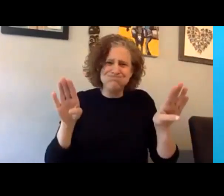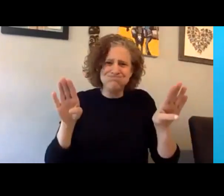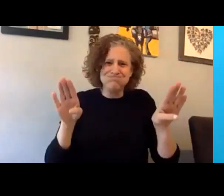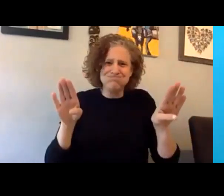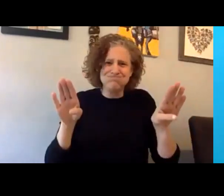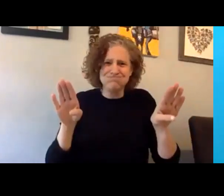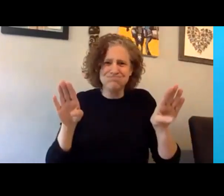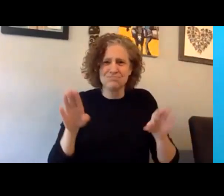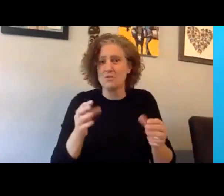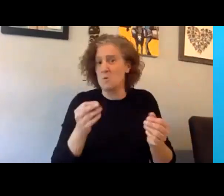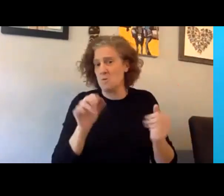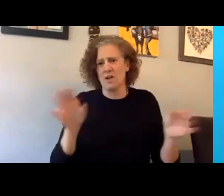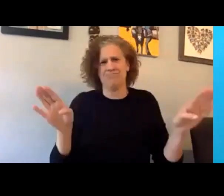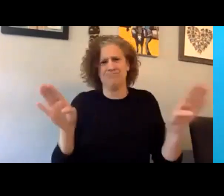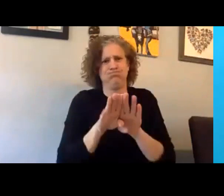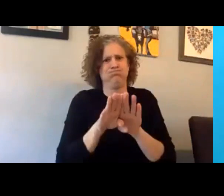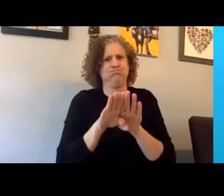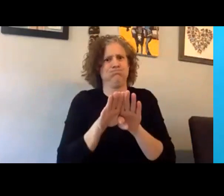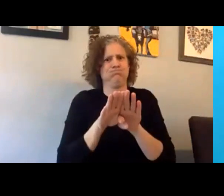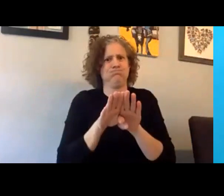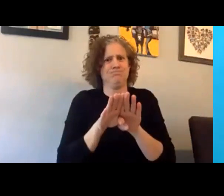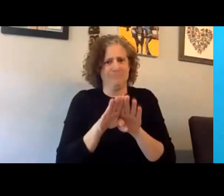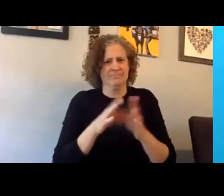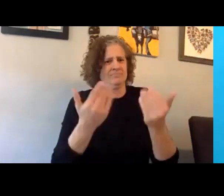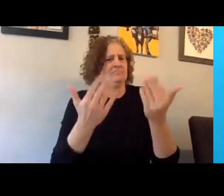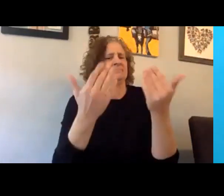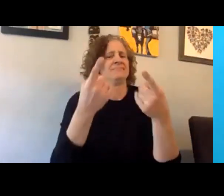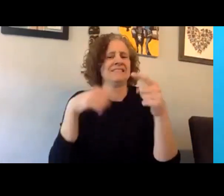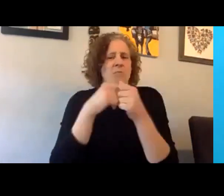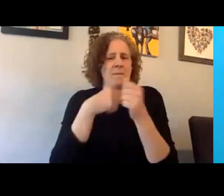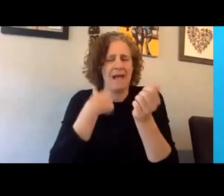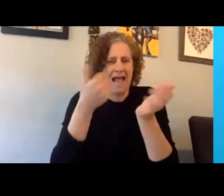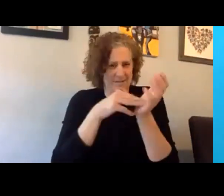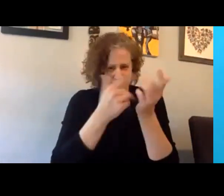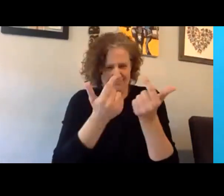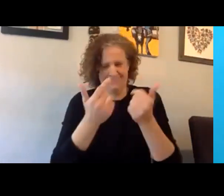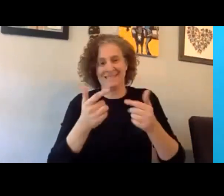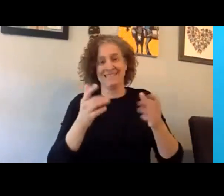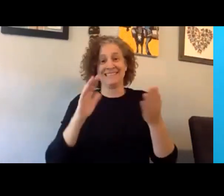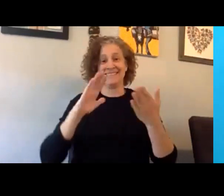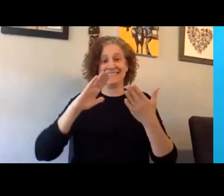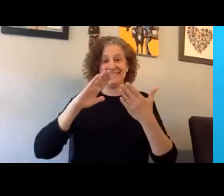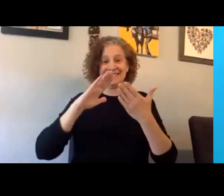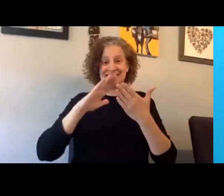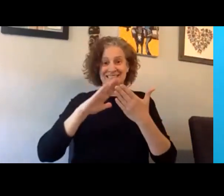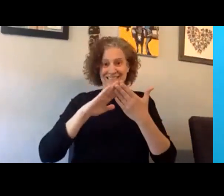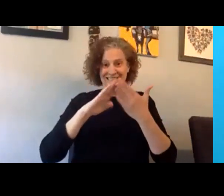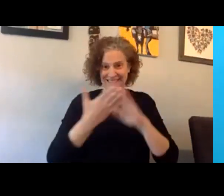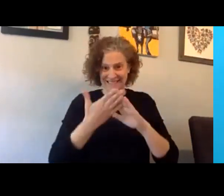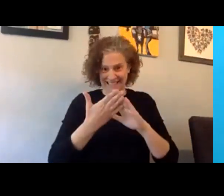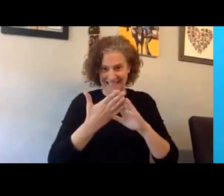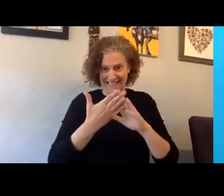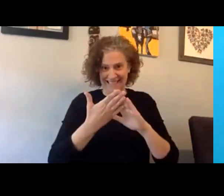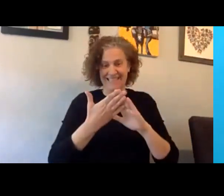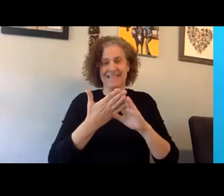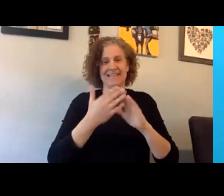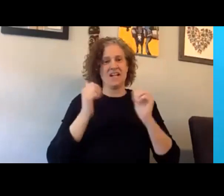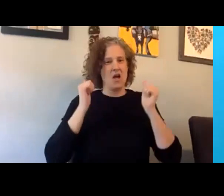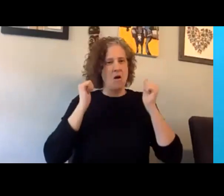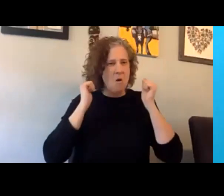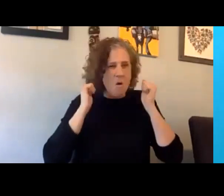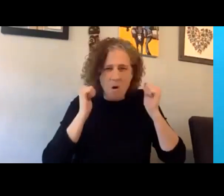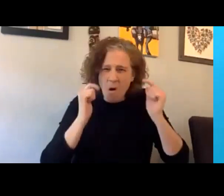way, all of it is shut down. Or you can say closed, shut down. Sign with me again. The